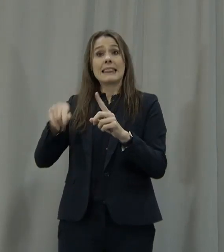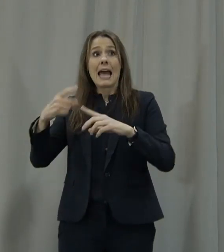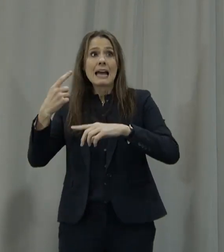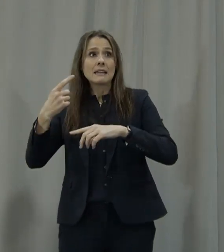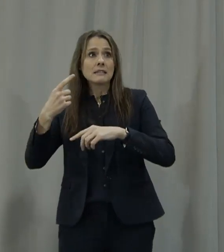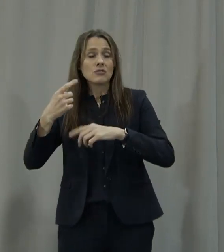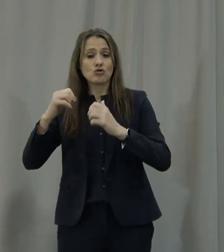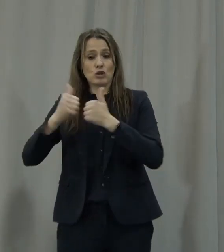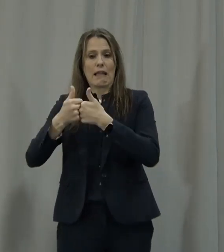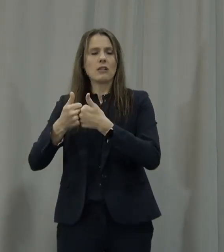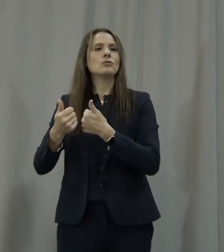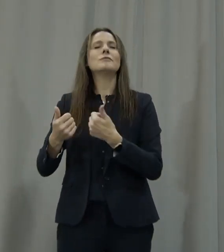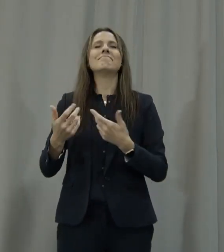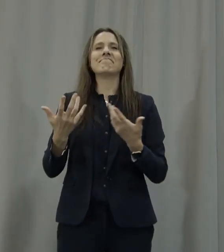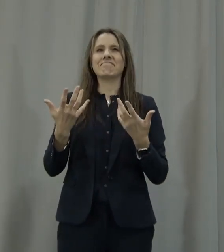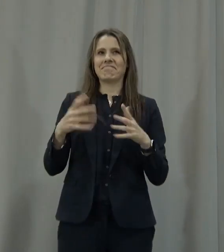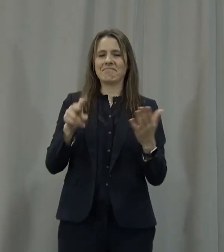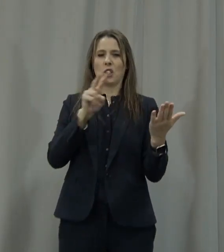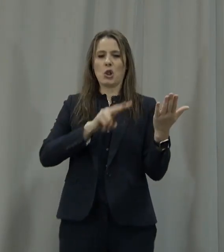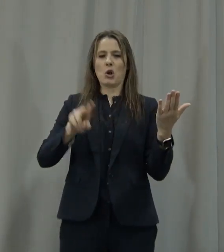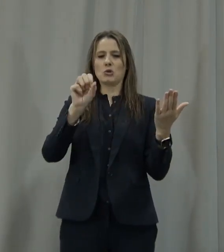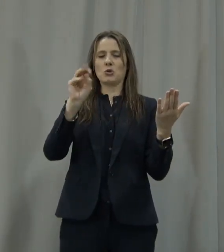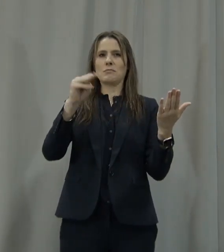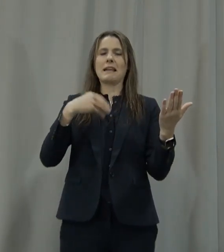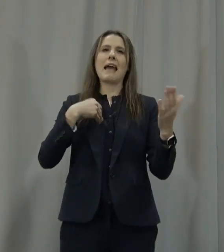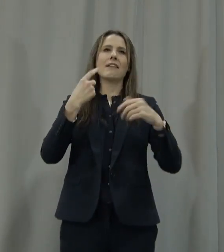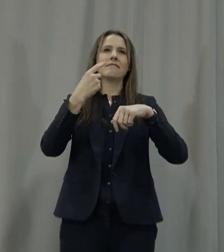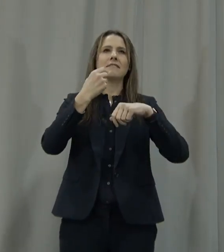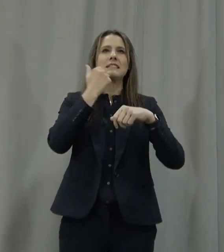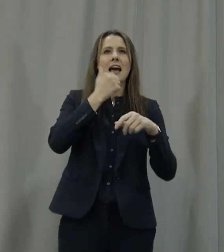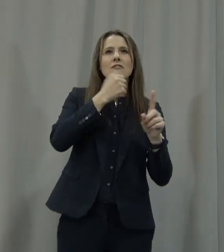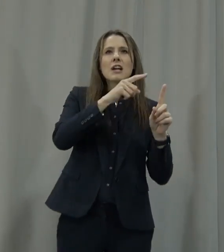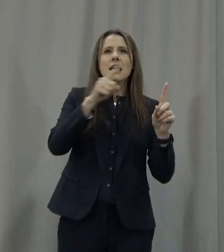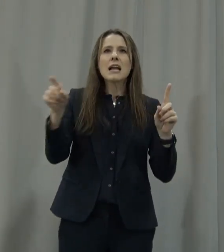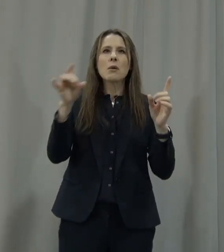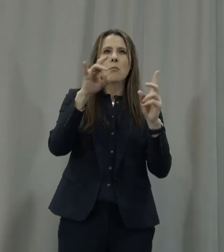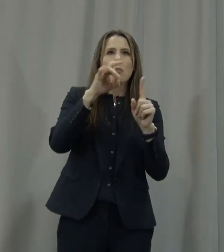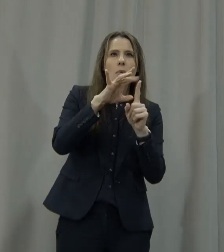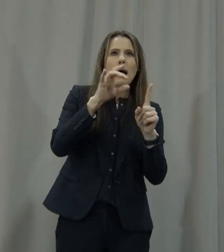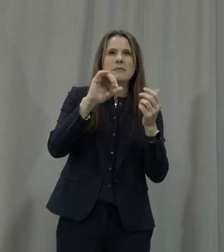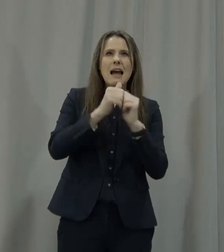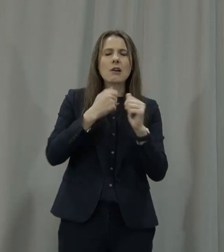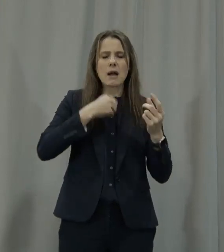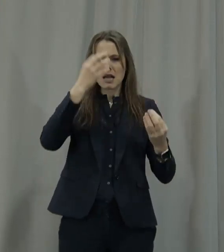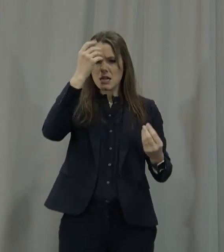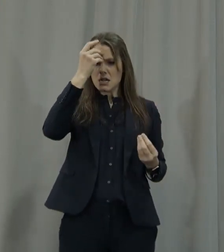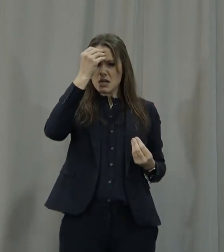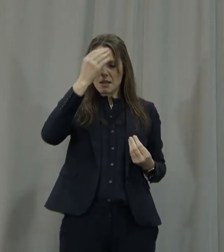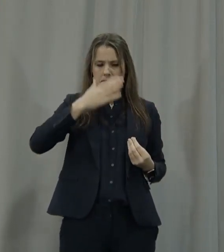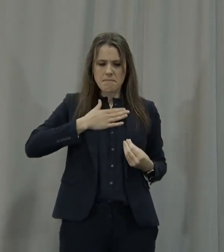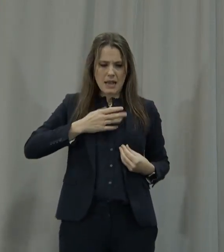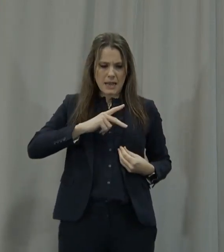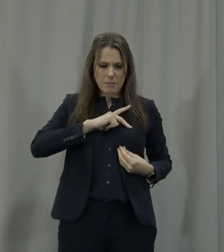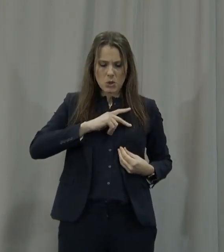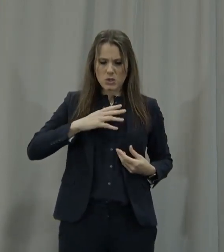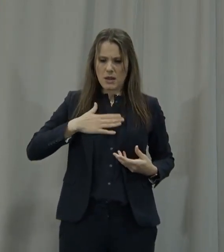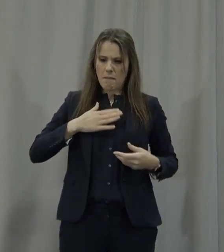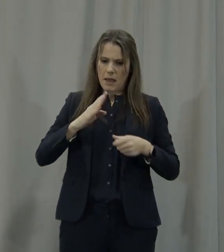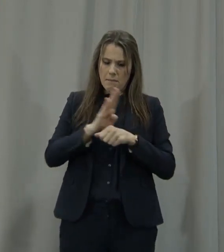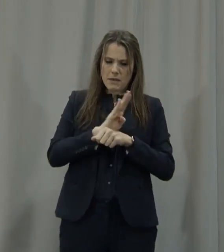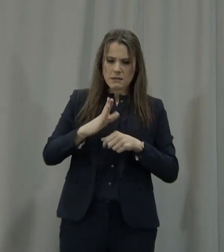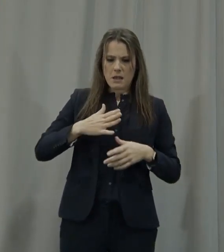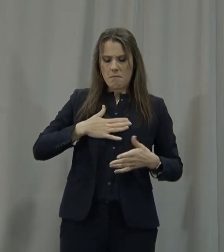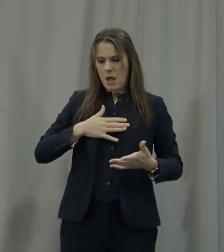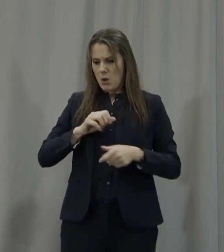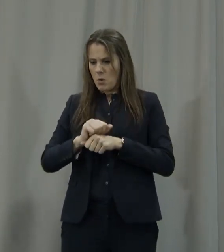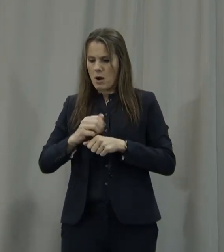provides daily prompts to reflect on the impact of systemic discrimination at a personal, interpersonal, institutional,